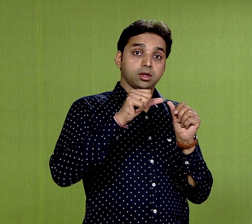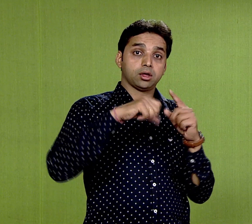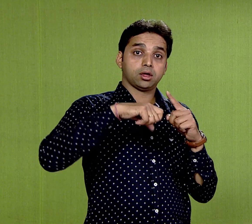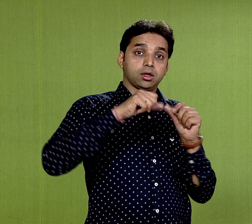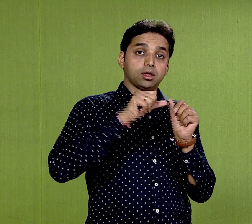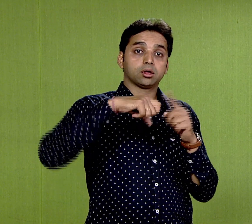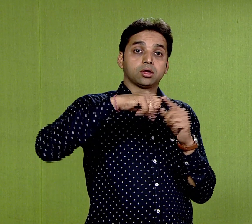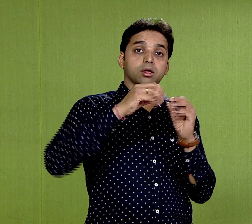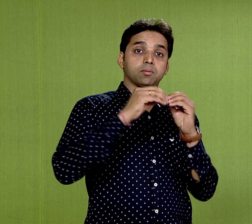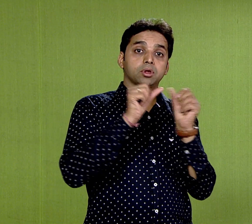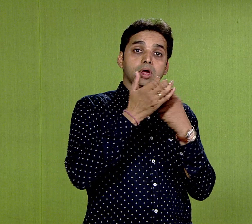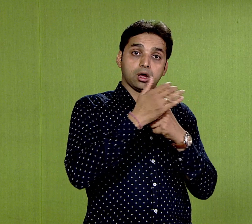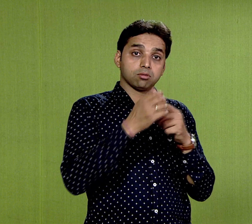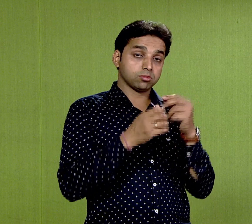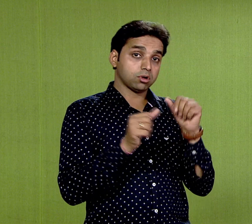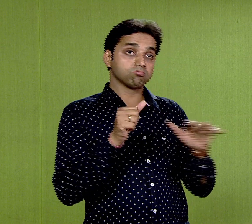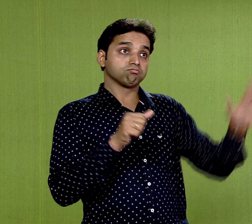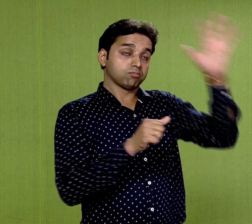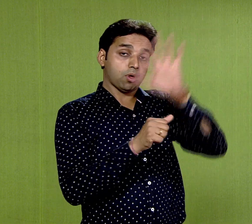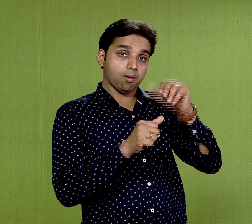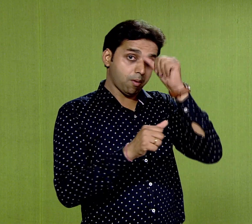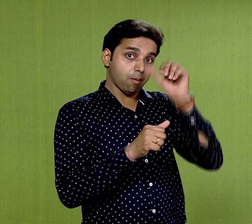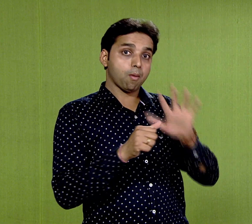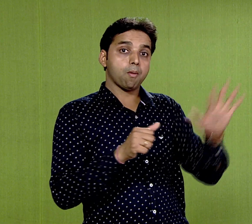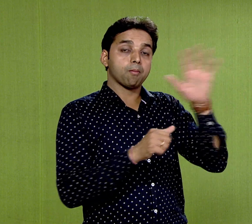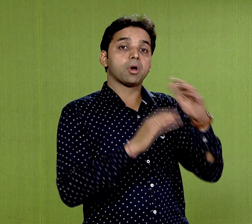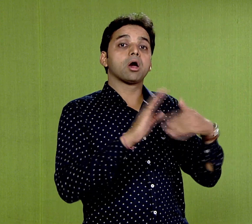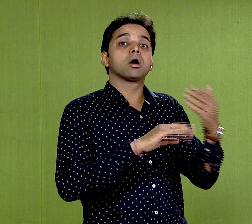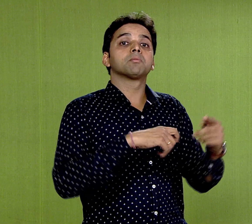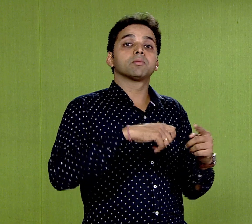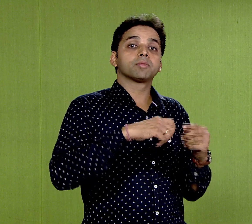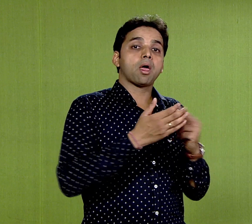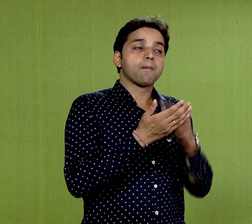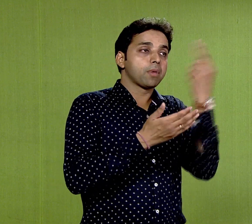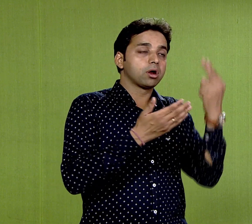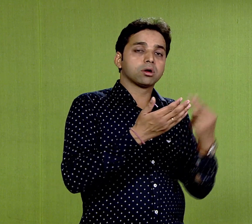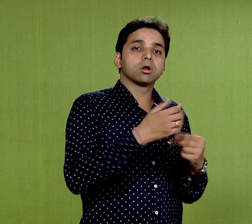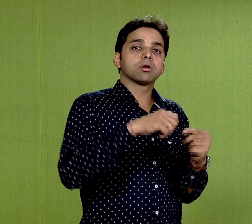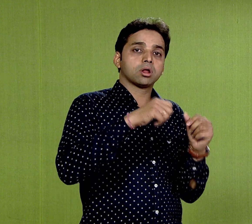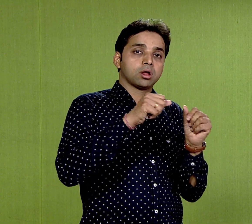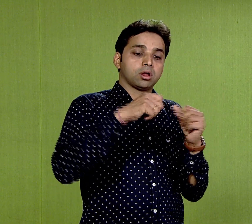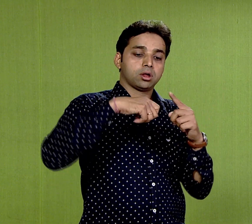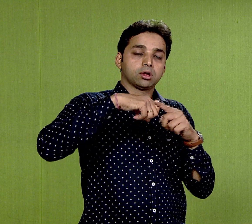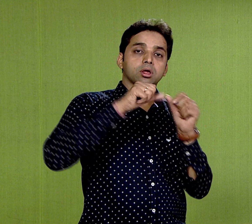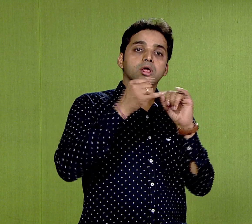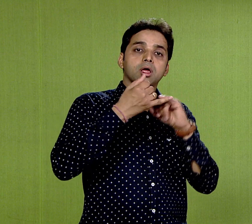patronized artists from Kashmir and Gujarat.